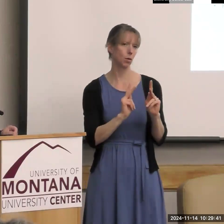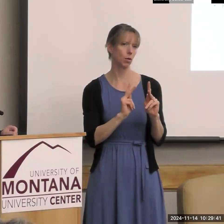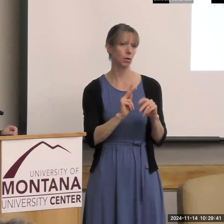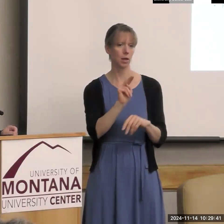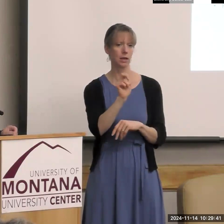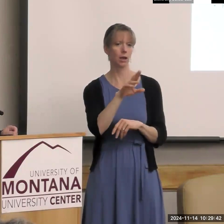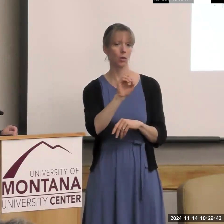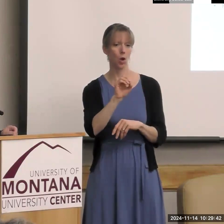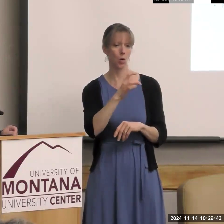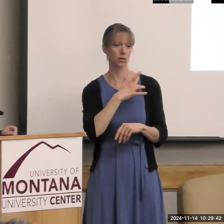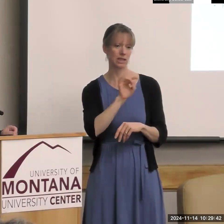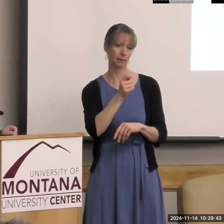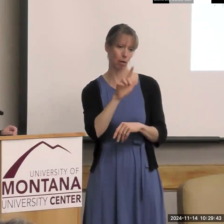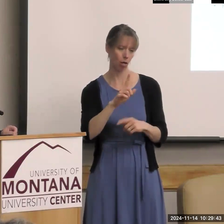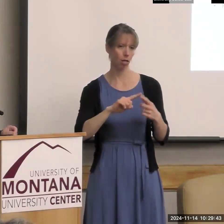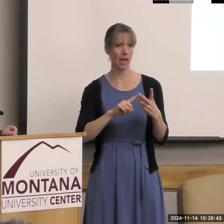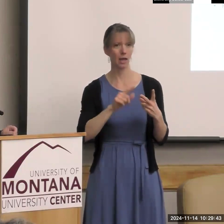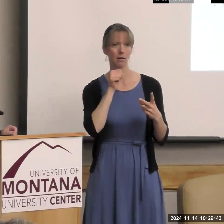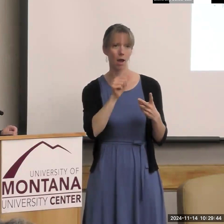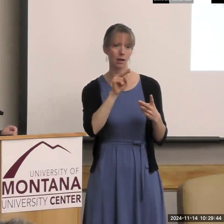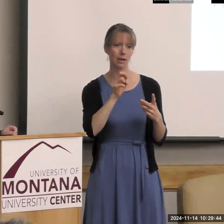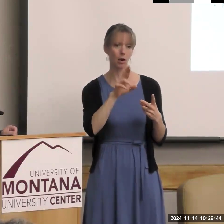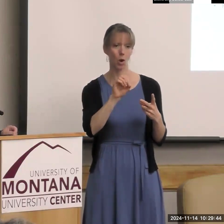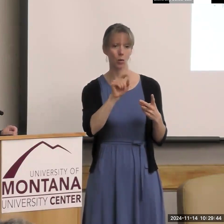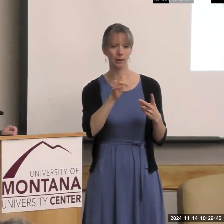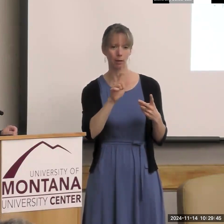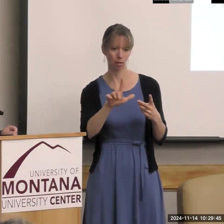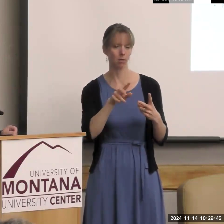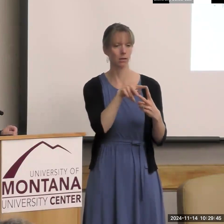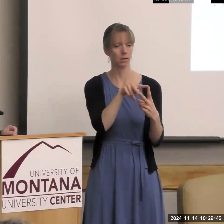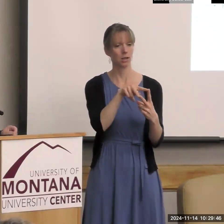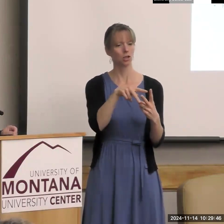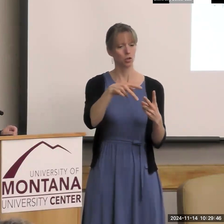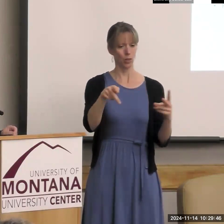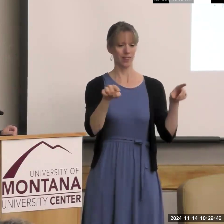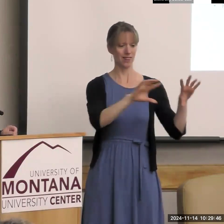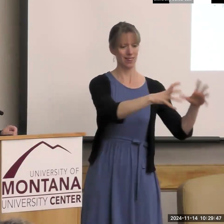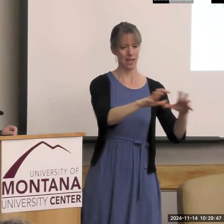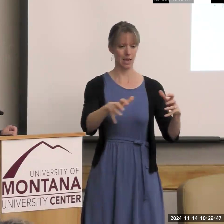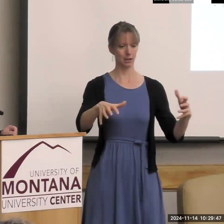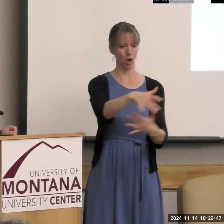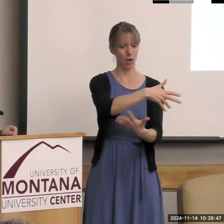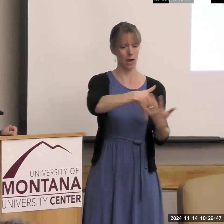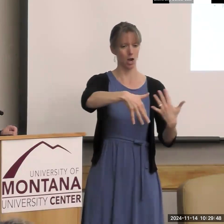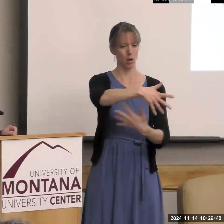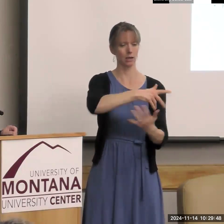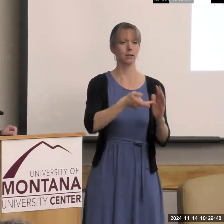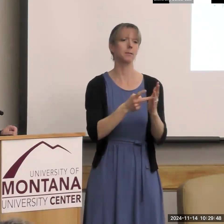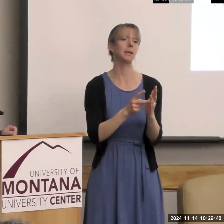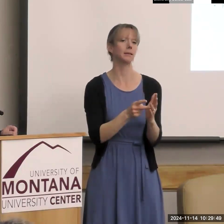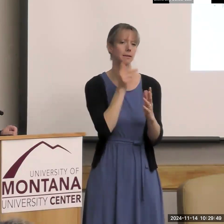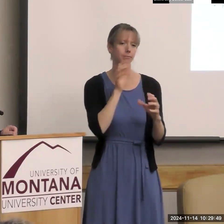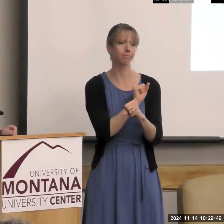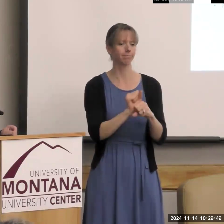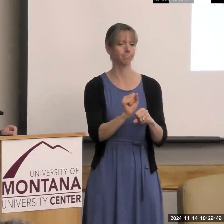neurotypical and not neurotypical, so that interaction is really at the basis of inclusion